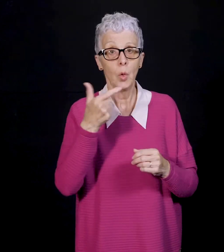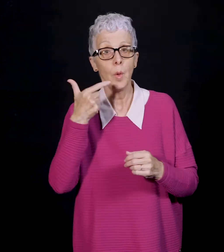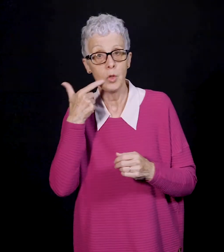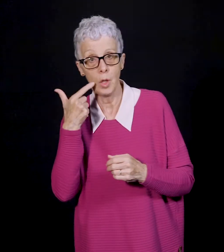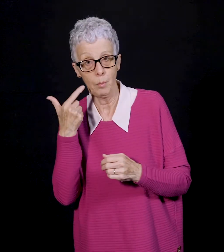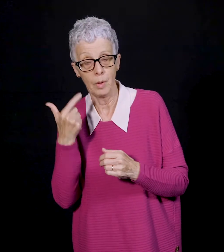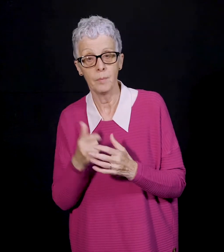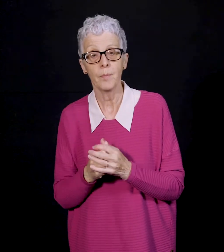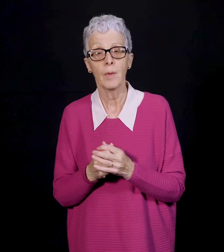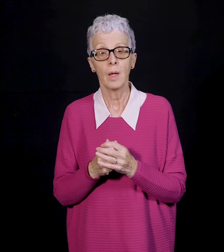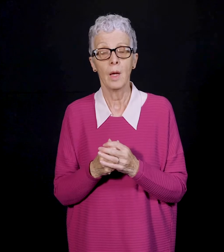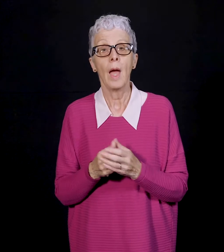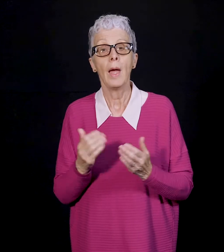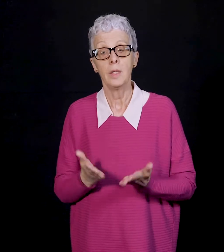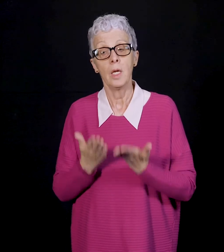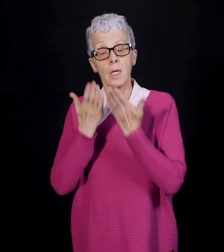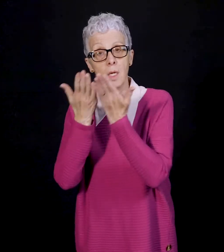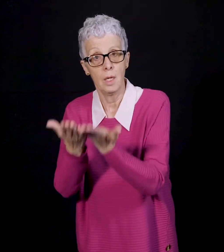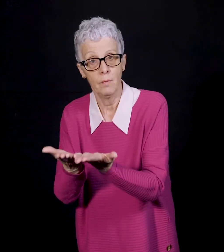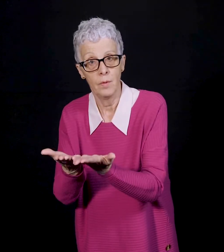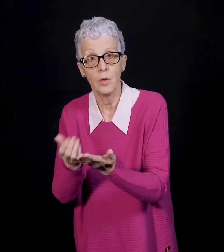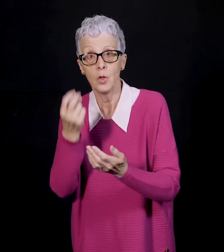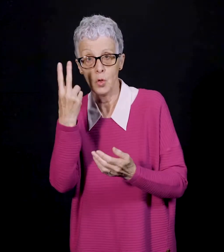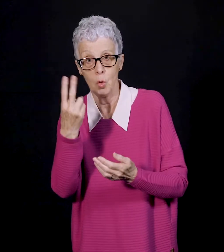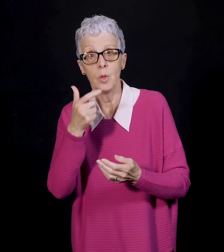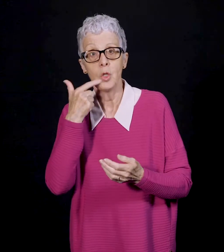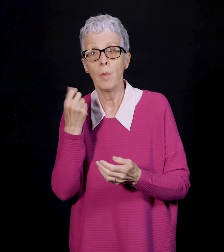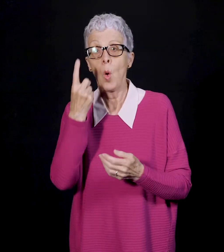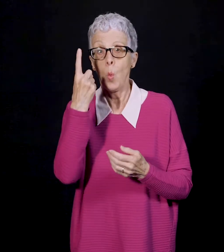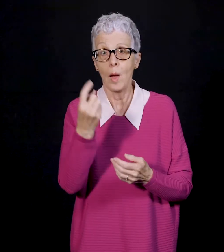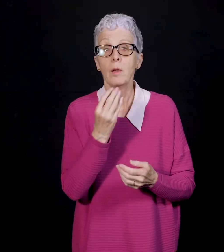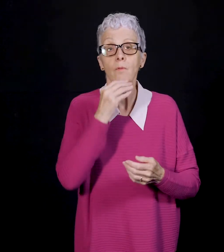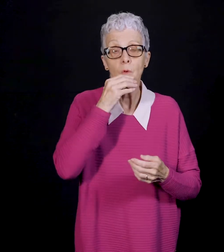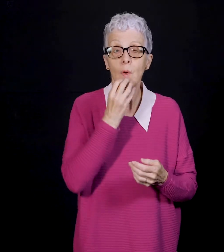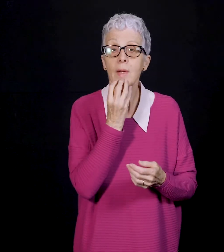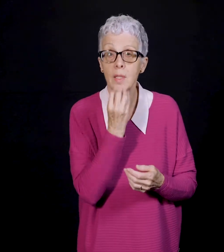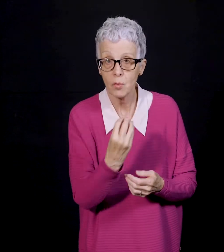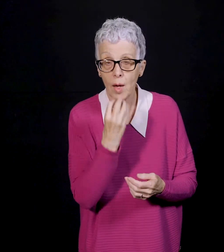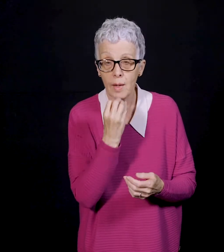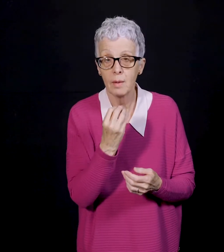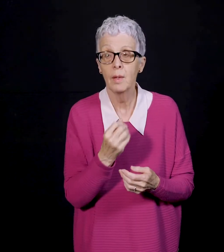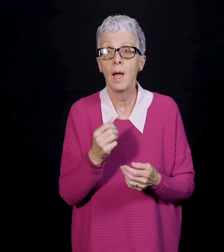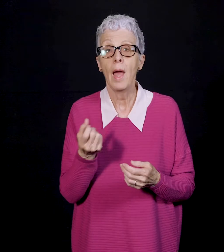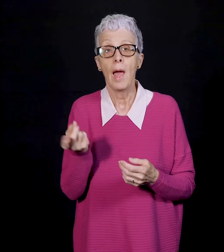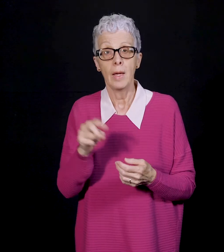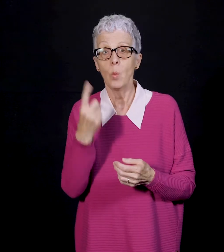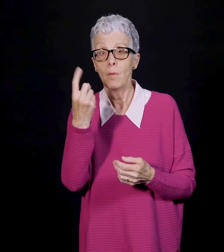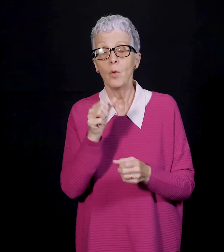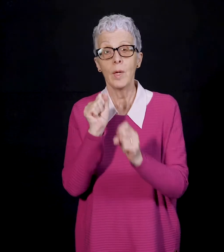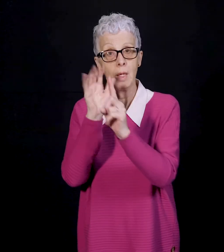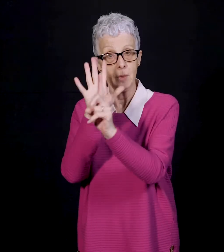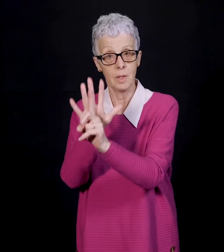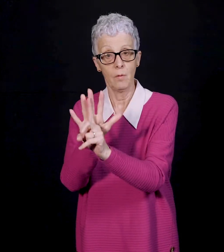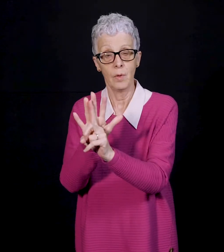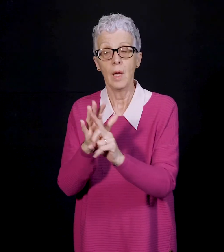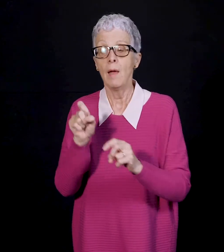and one for Israel, and he would offer those on the altar of sacrifice, those a burnt offering to the Lord, a pleasing aroma, an act of worship,